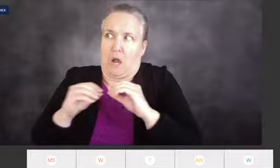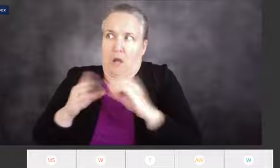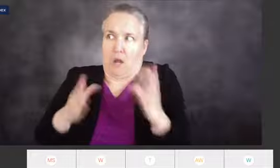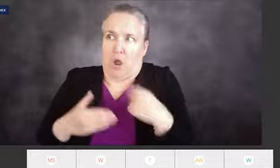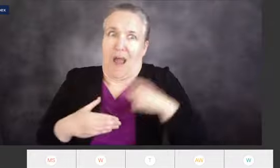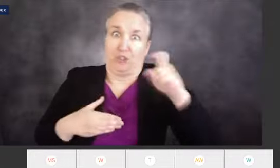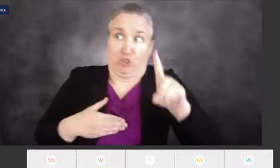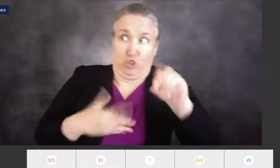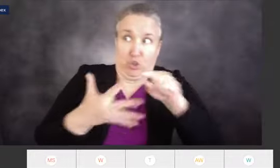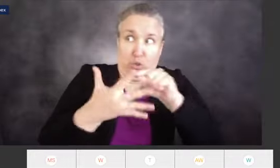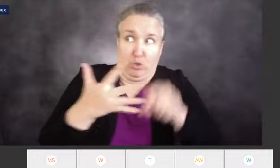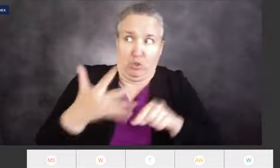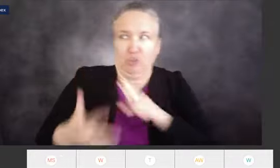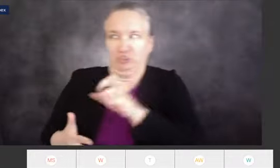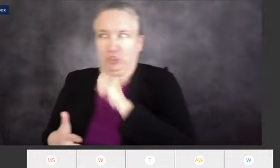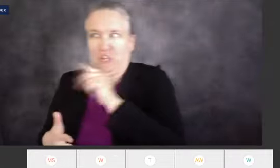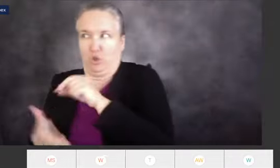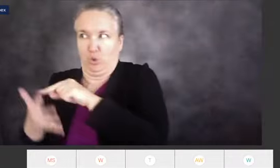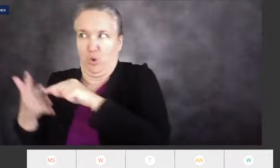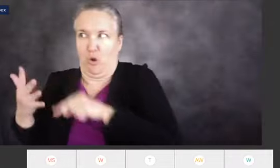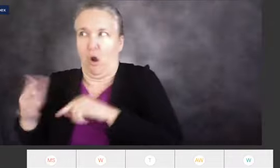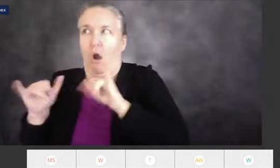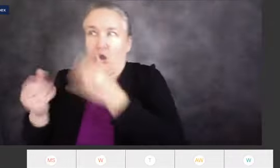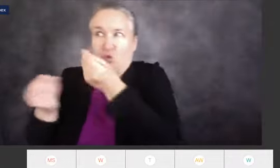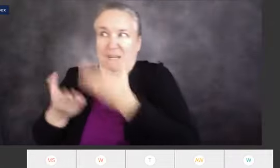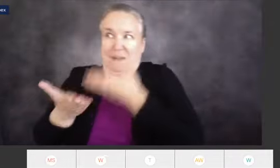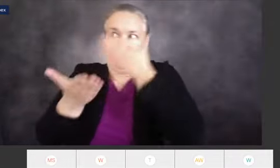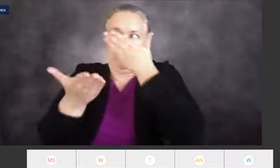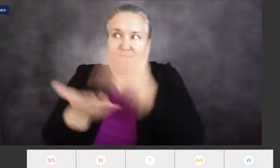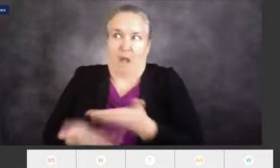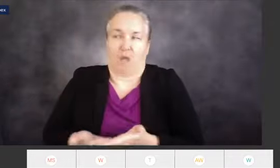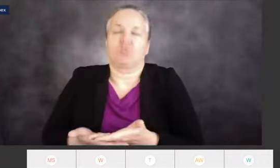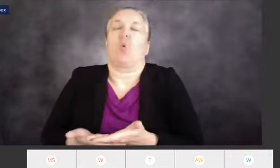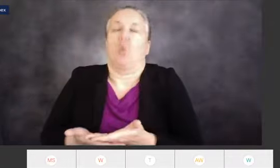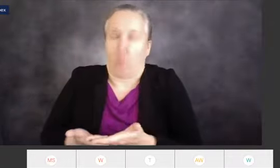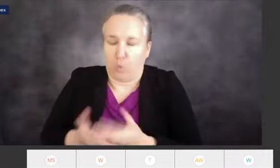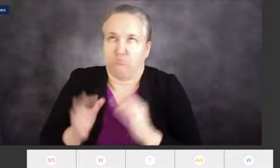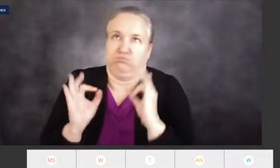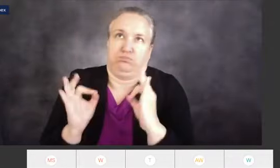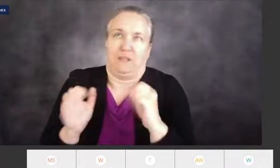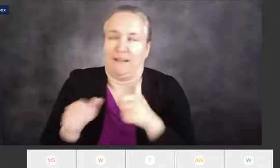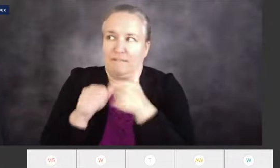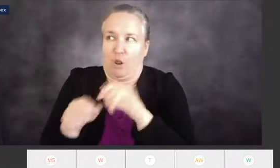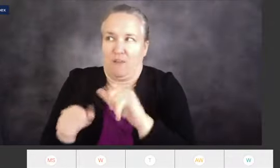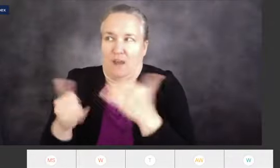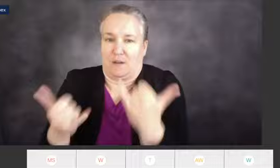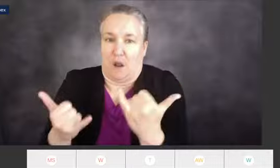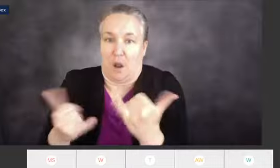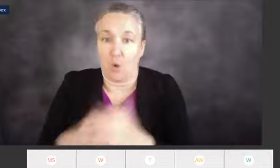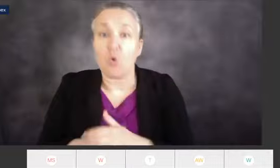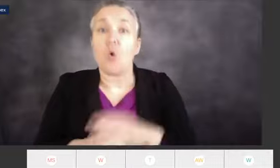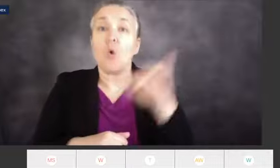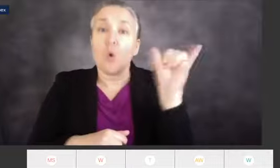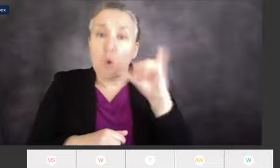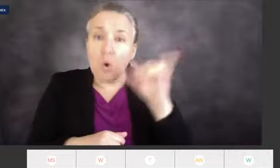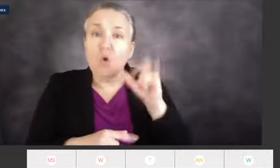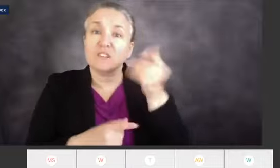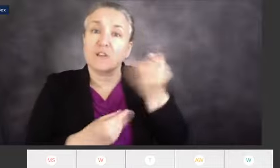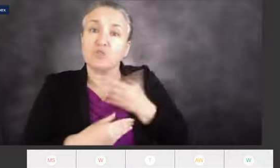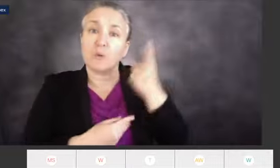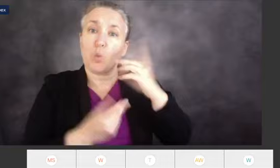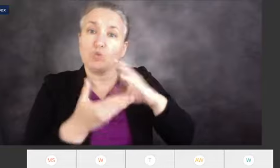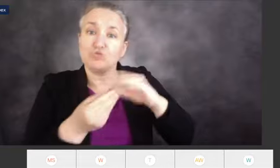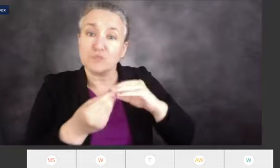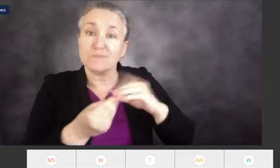should not do, and they have factual information upon which to act. They also told me a story about